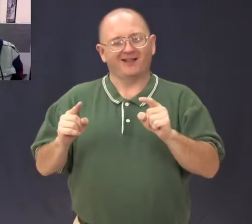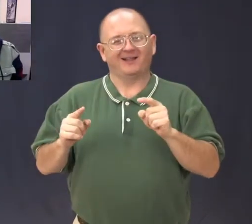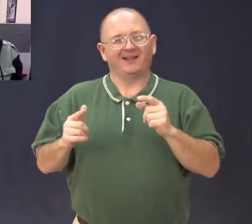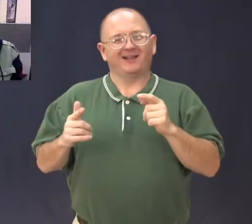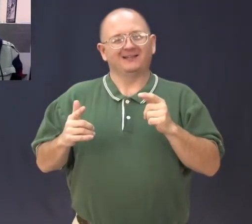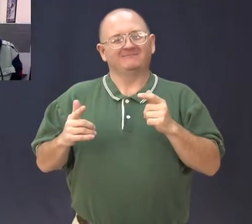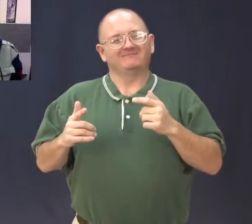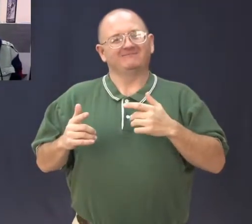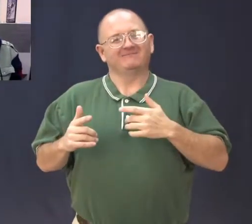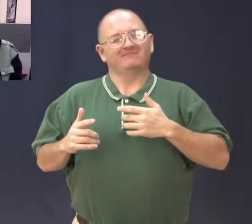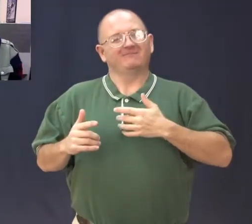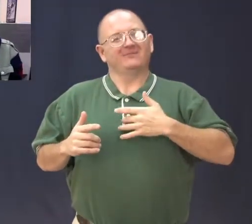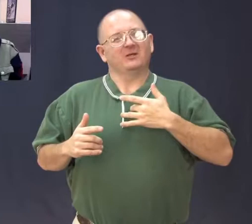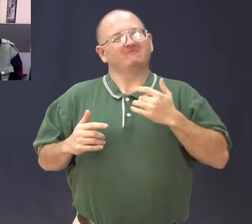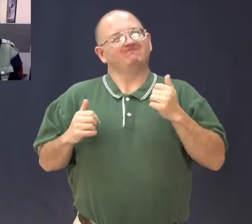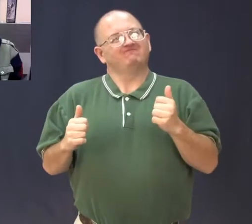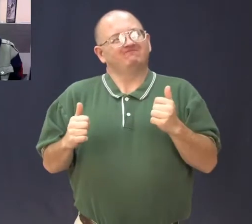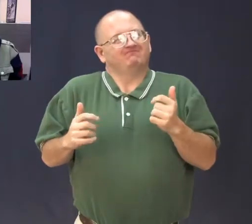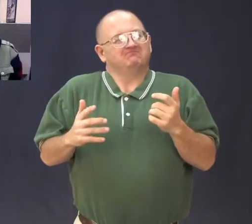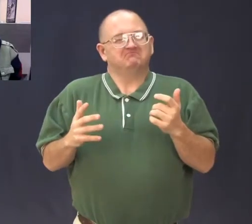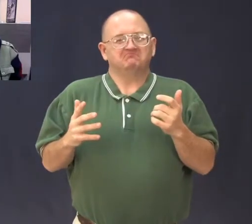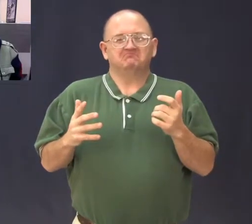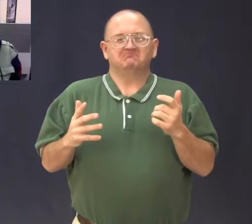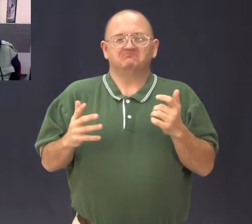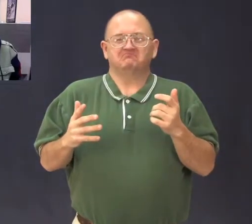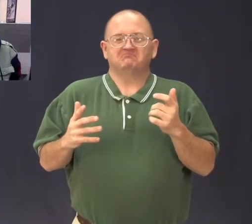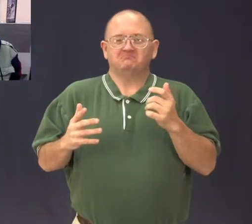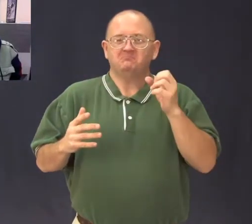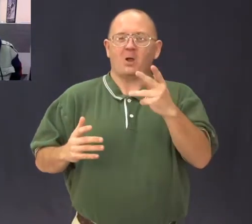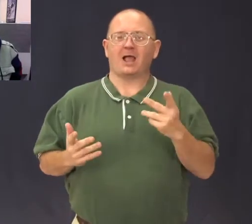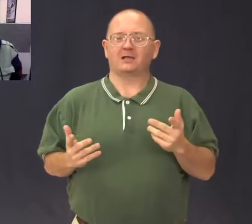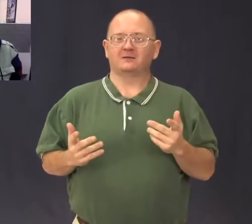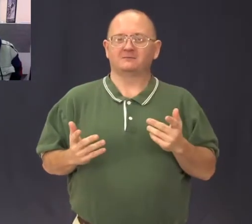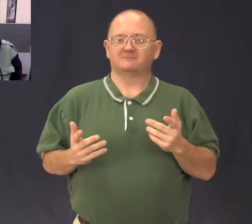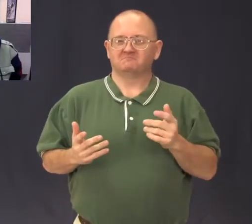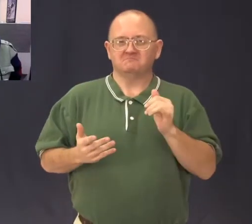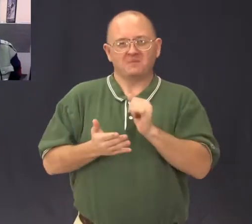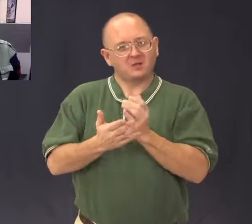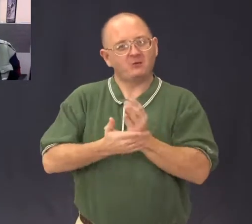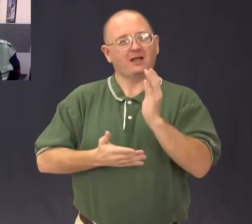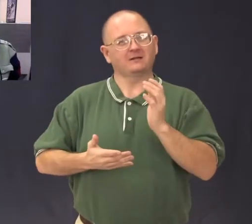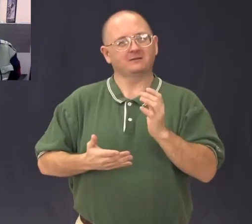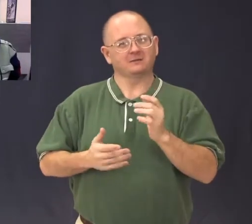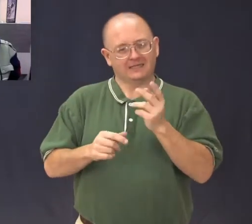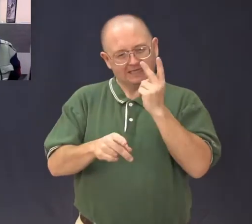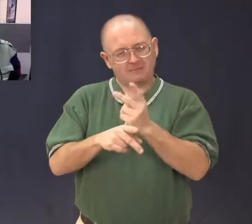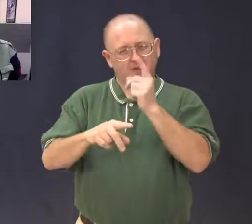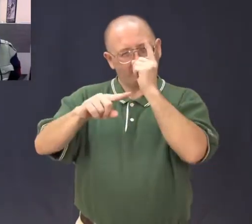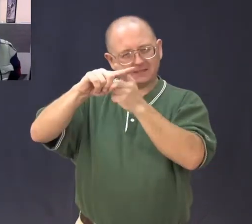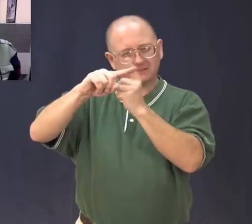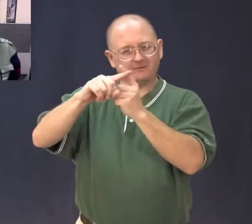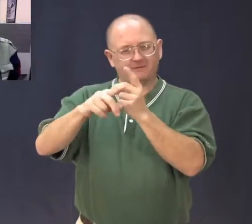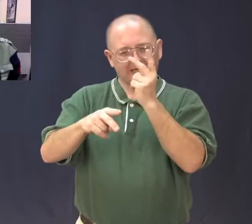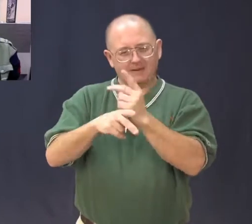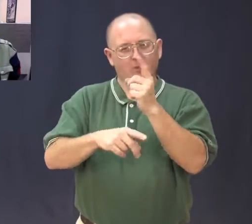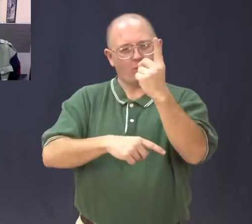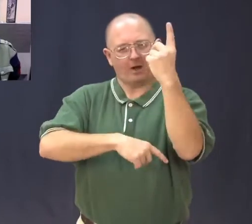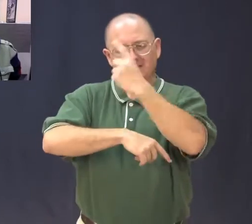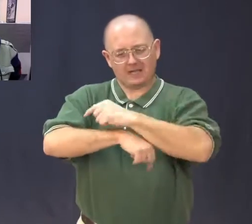that stage, even if it's not easy. It has not been easy for me, but I'm happy with my life, and I'm